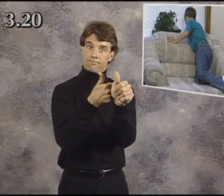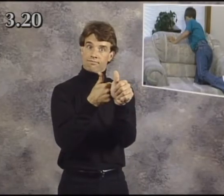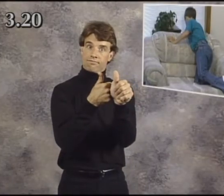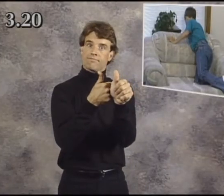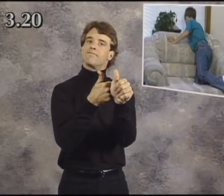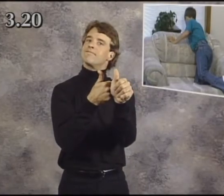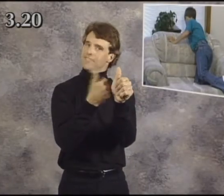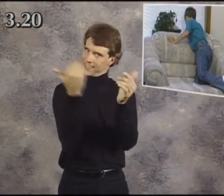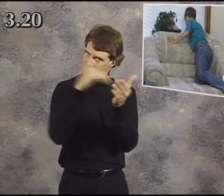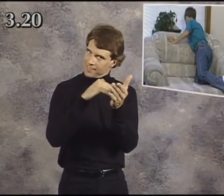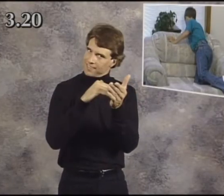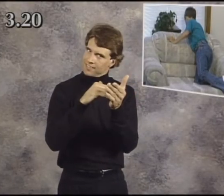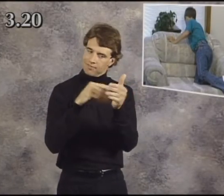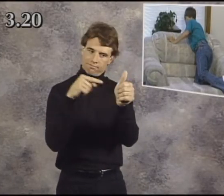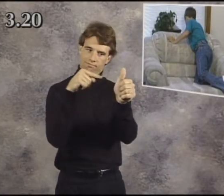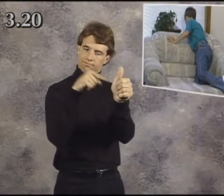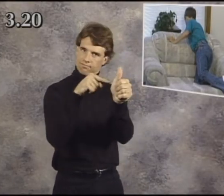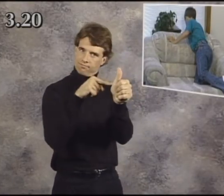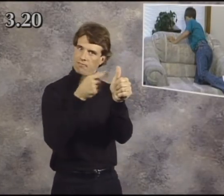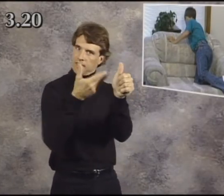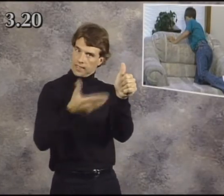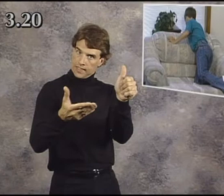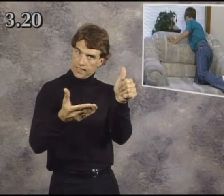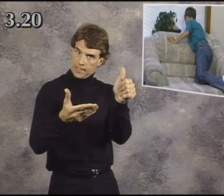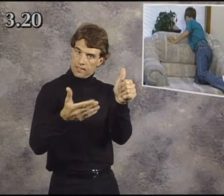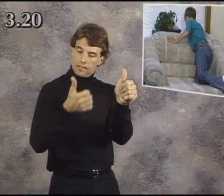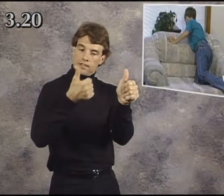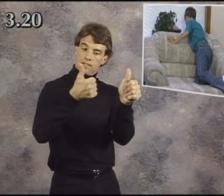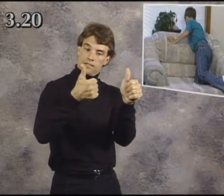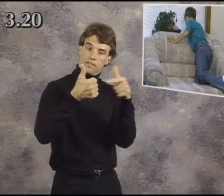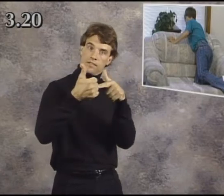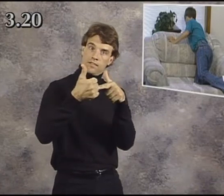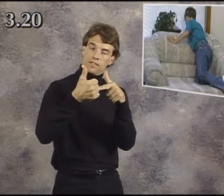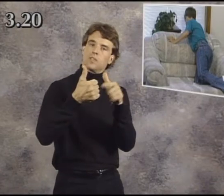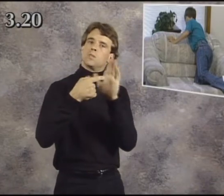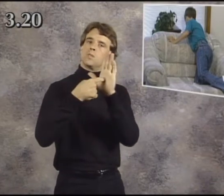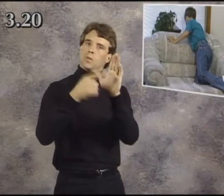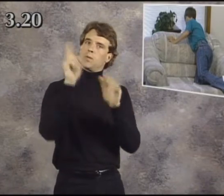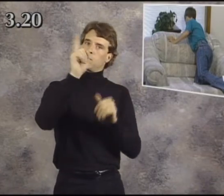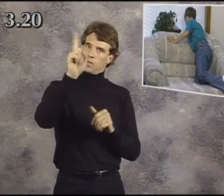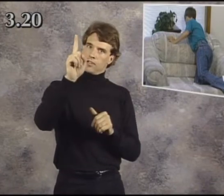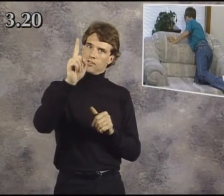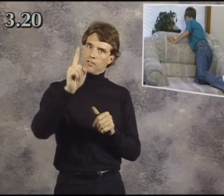Behind. The same idea. One thing is behind the other.